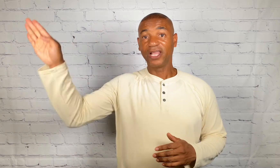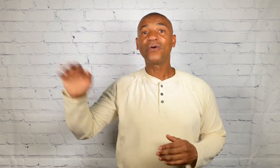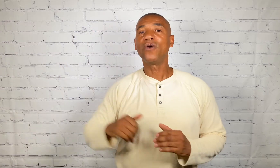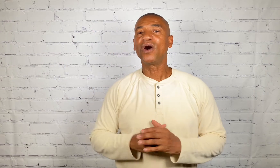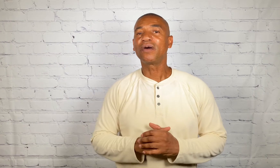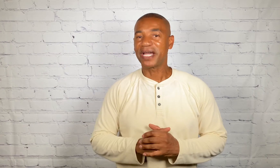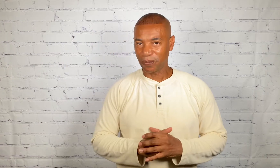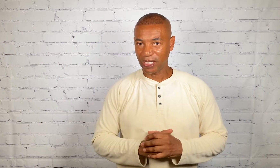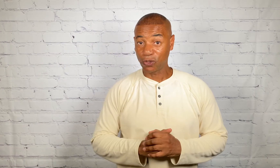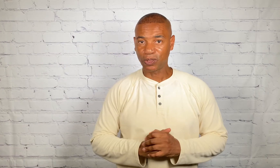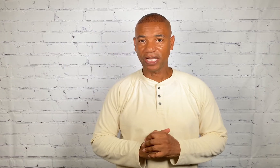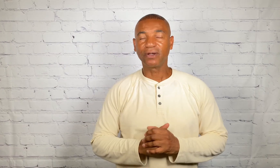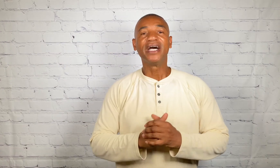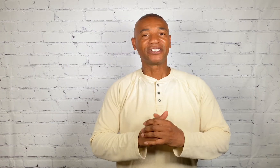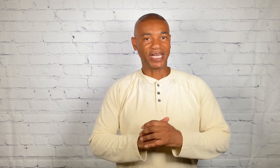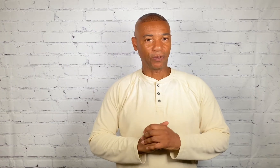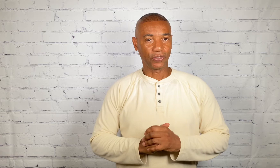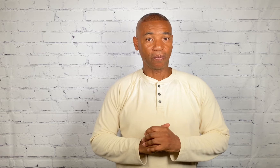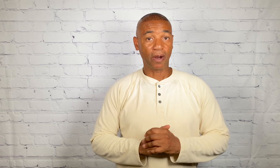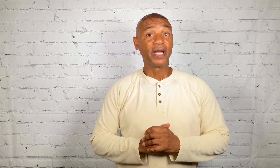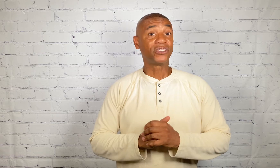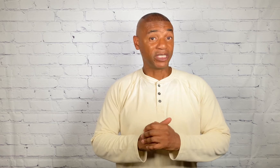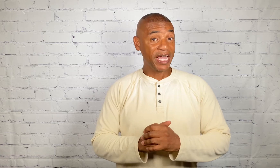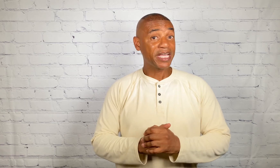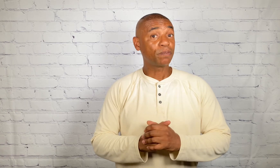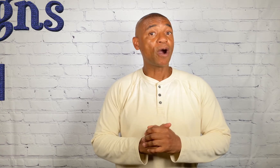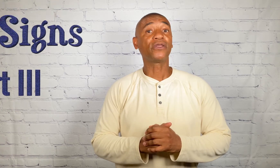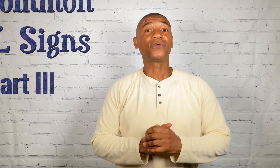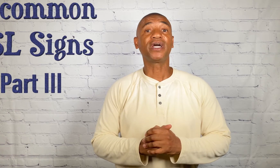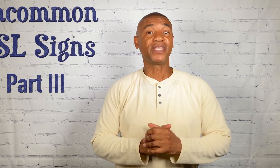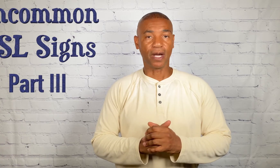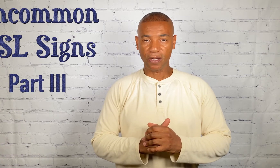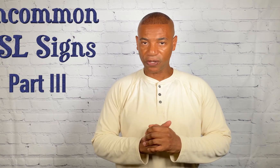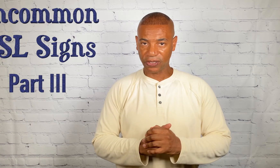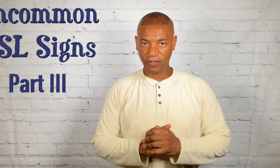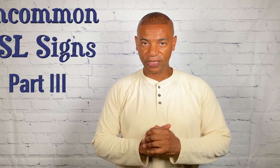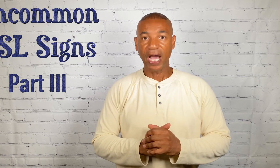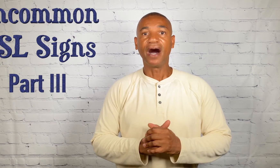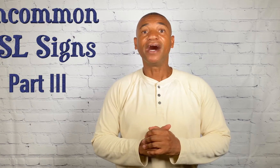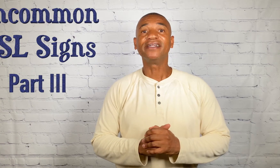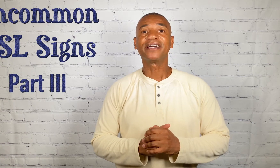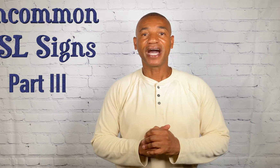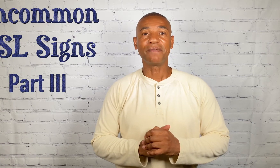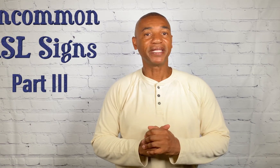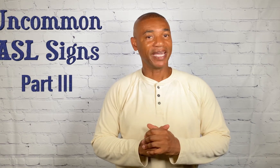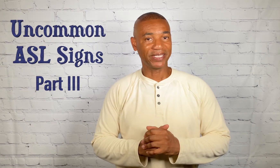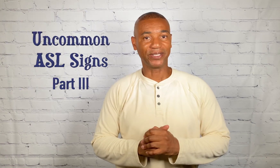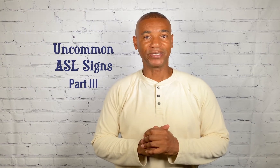Hello and welcome back to my YouTube channel, Signing with Omar. Today is part 3 of the ongoing series, Uncommon ASL